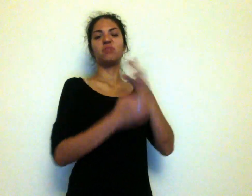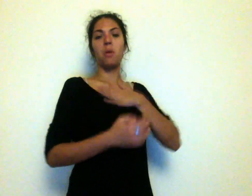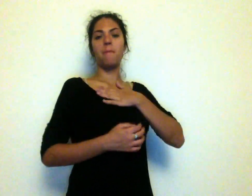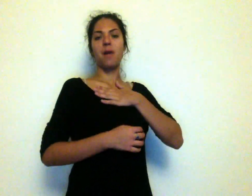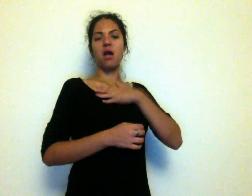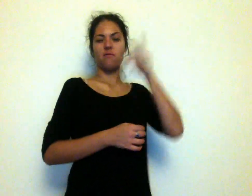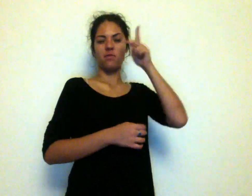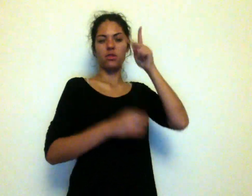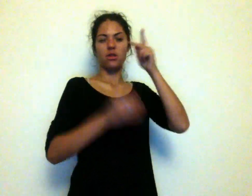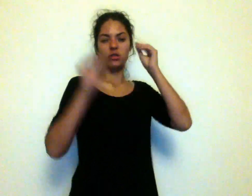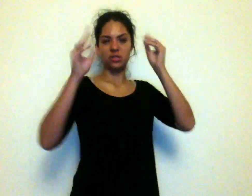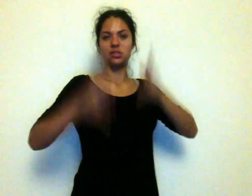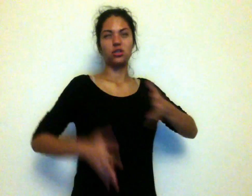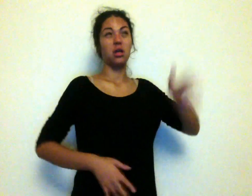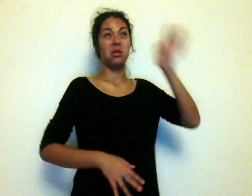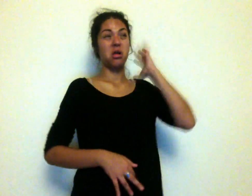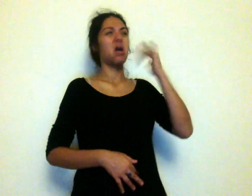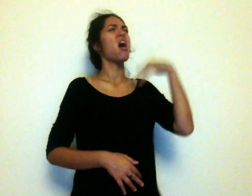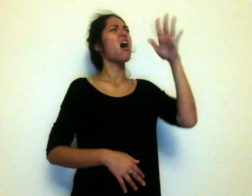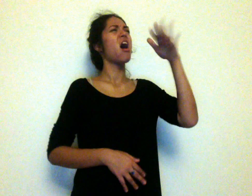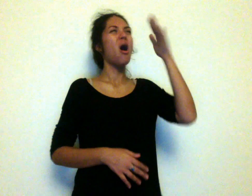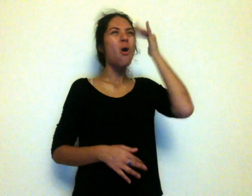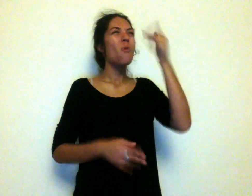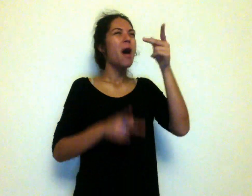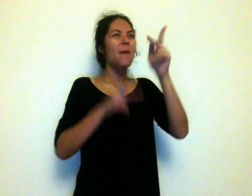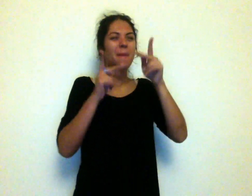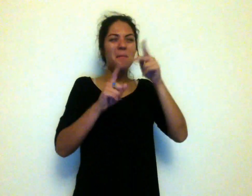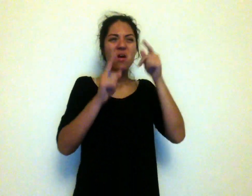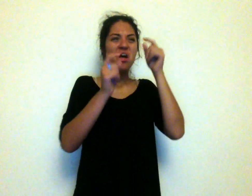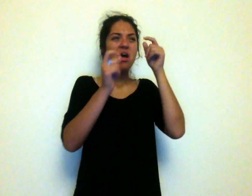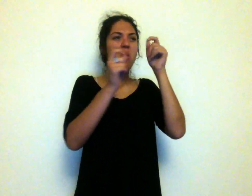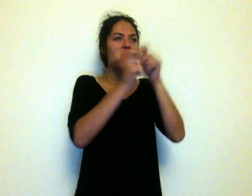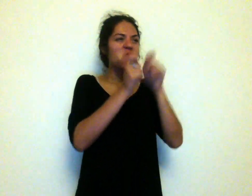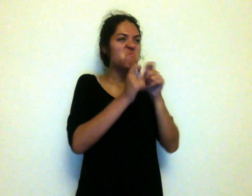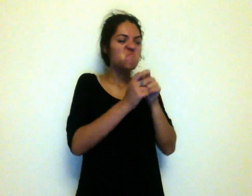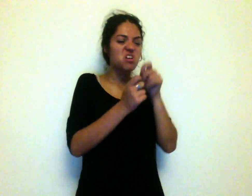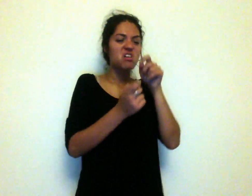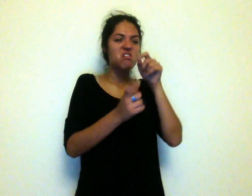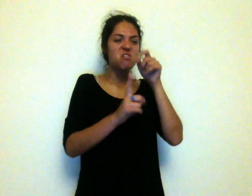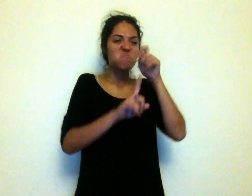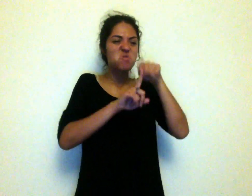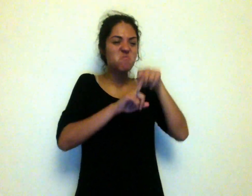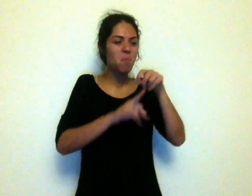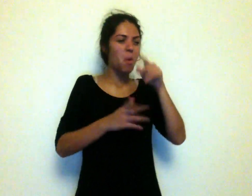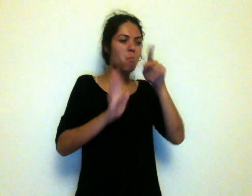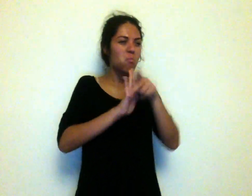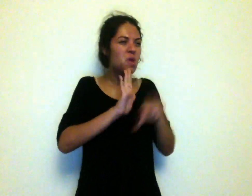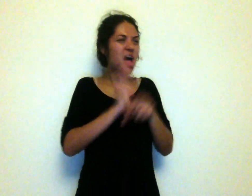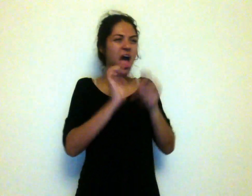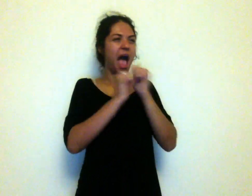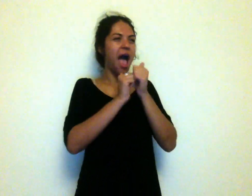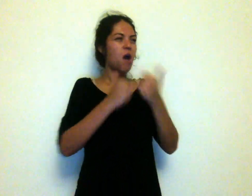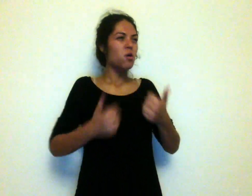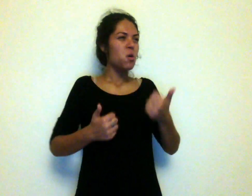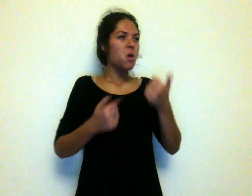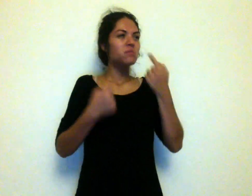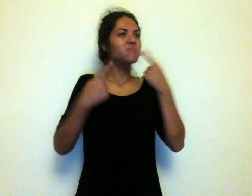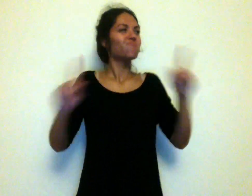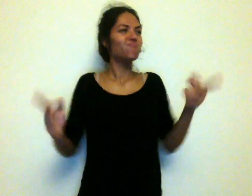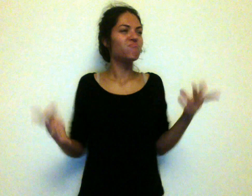sort of, with a curl in his lip and a twinkle in his eye, say, you know the answer to that. He says, we have our ways. We have our ways of saying